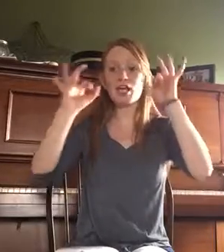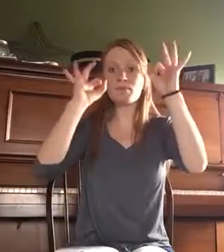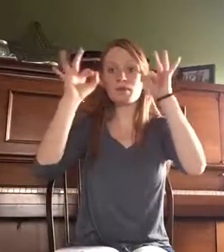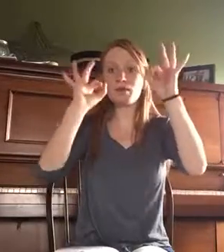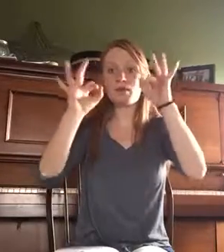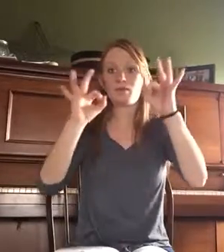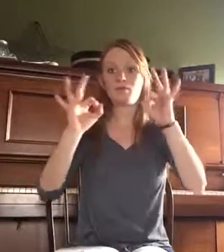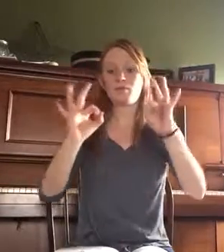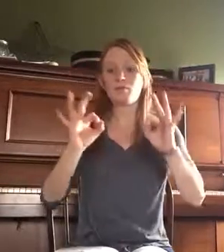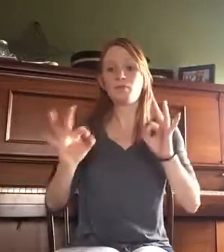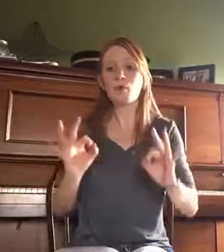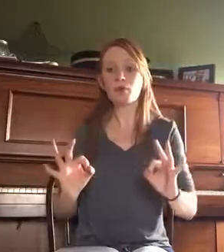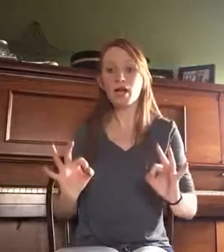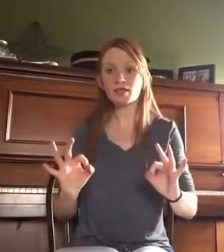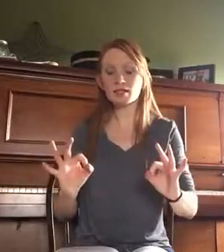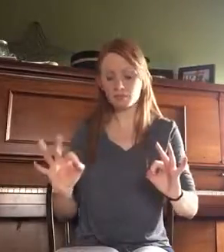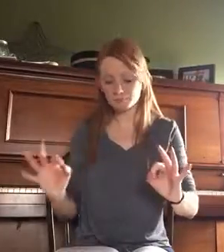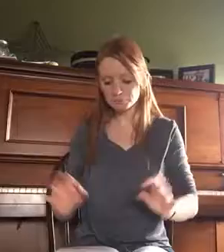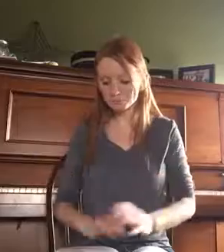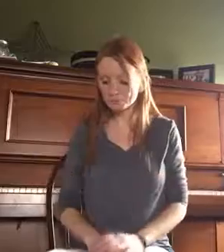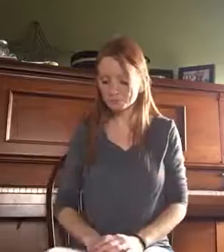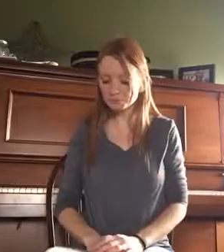shape, polka dots.